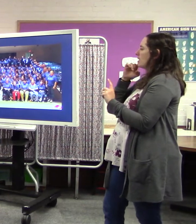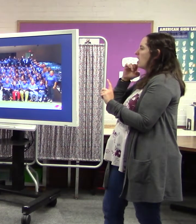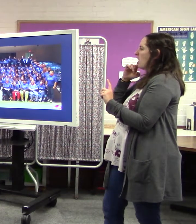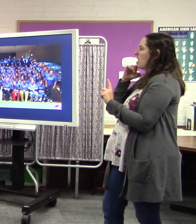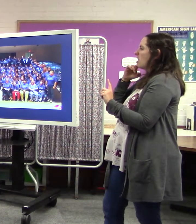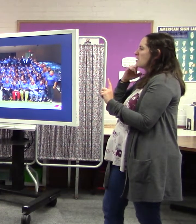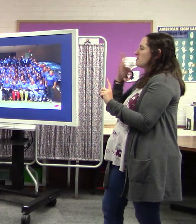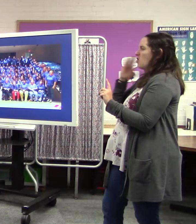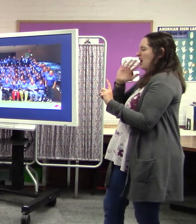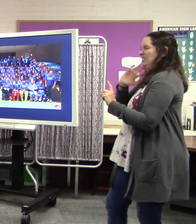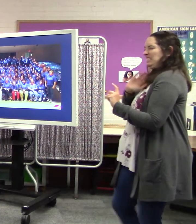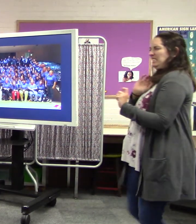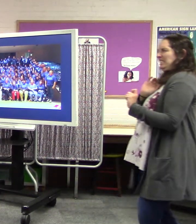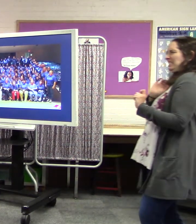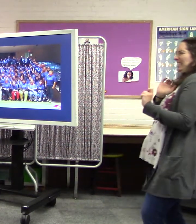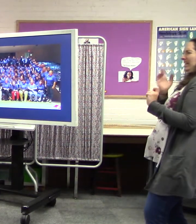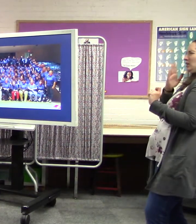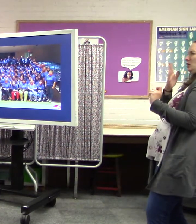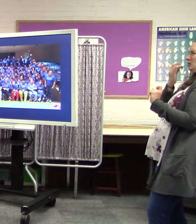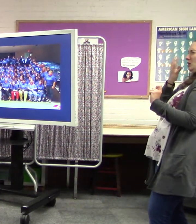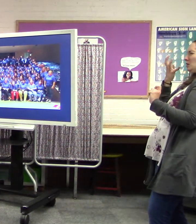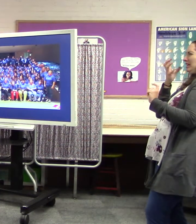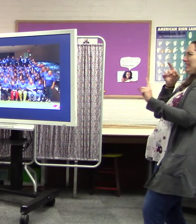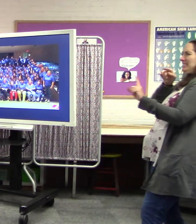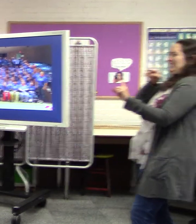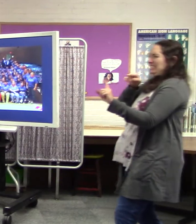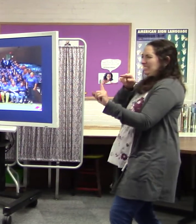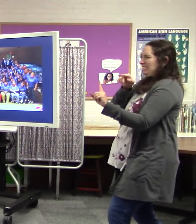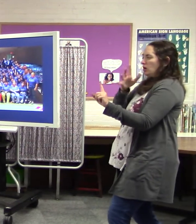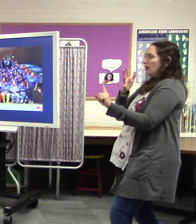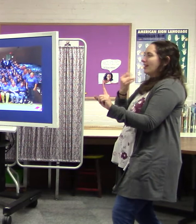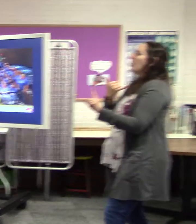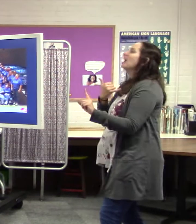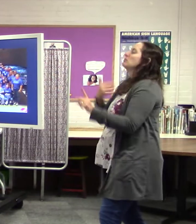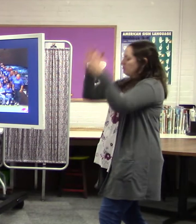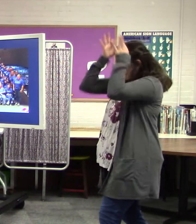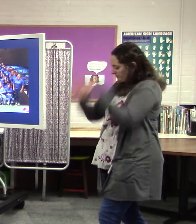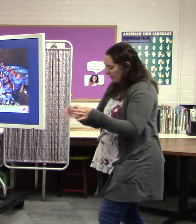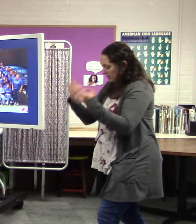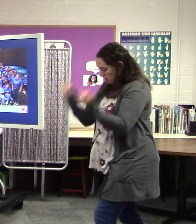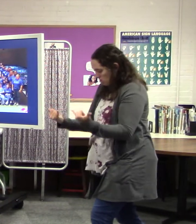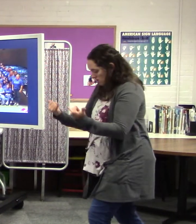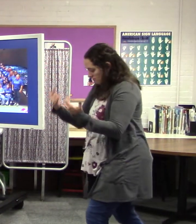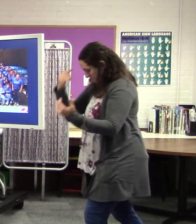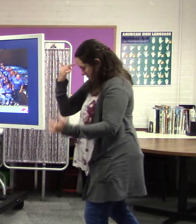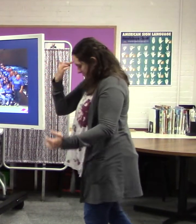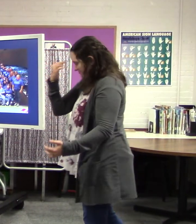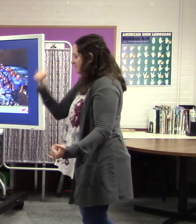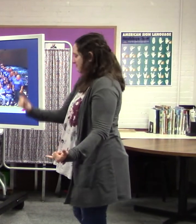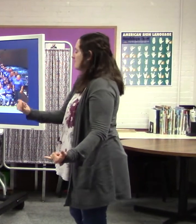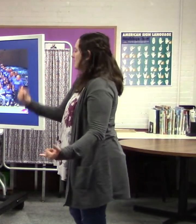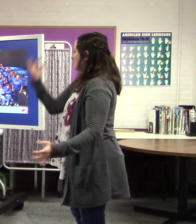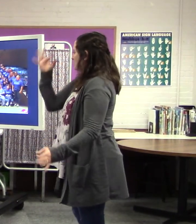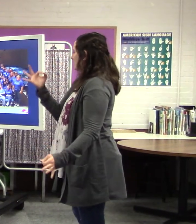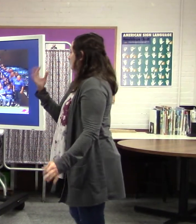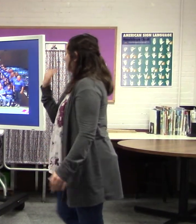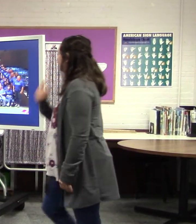were before going to the conference to what they could be now? Like maybe before you were like, oh, I'm not really sure. Do you feel like you're more